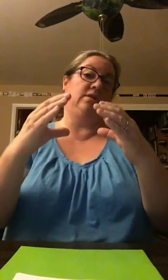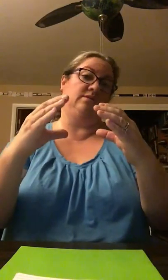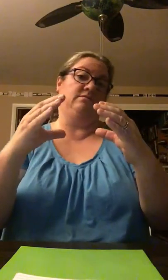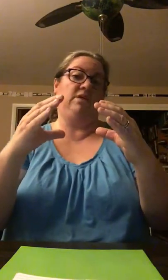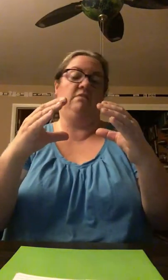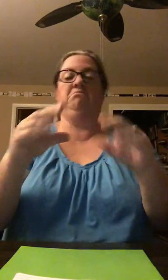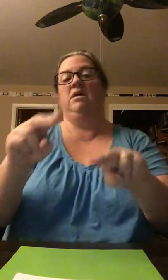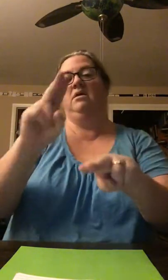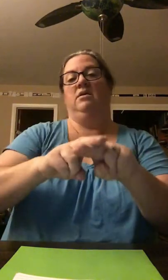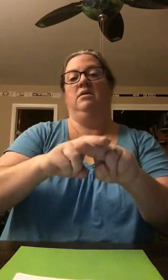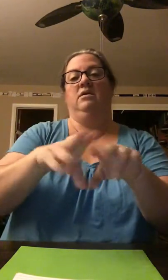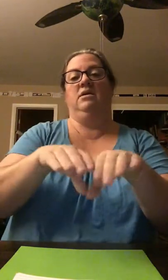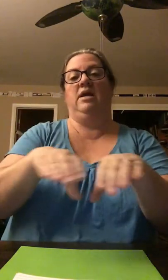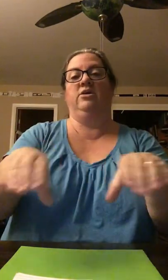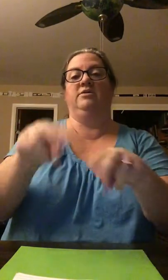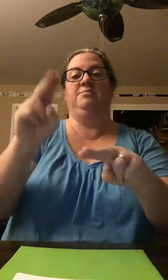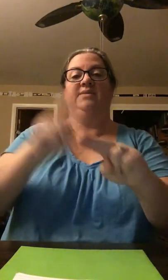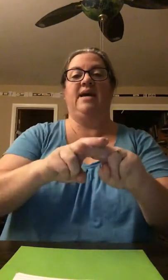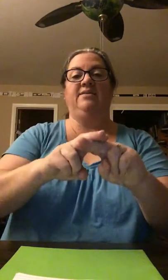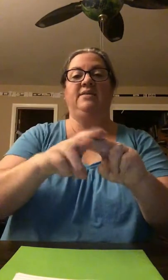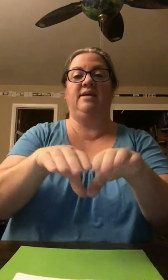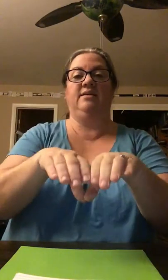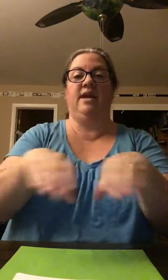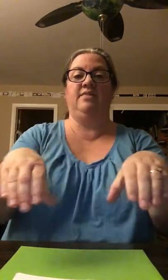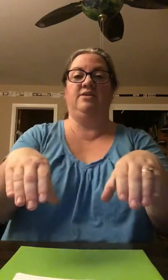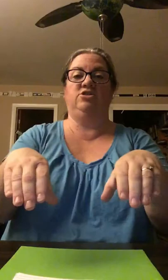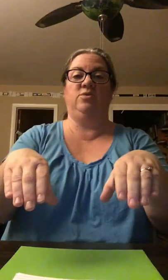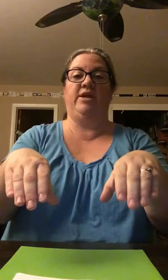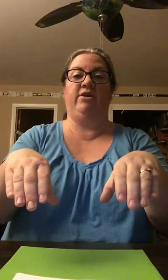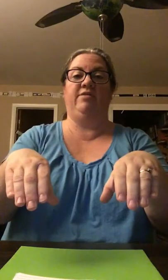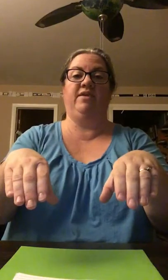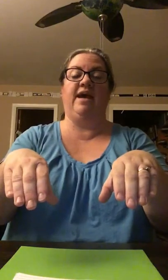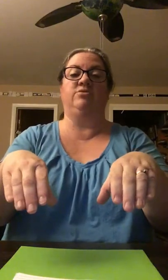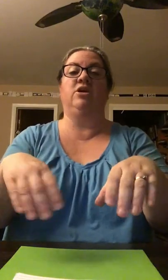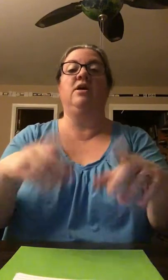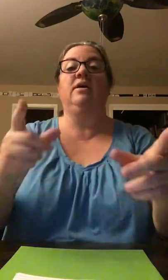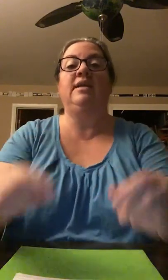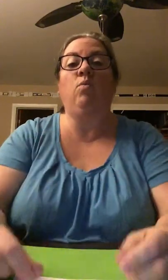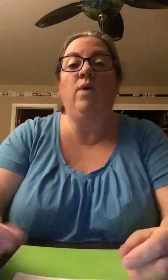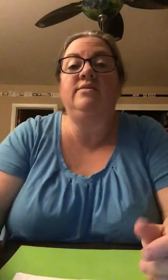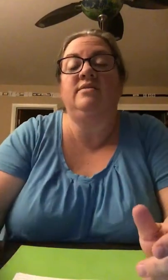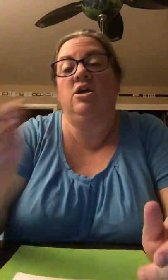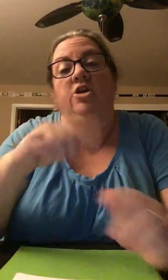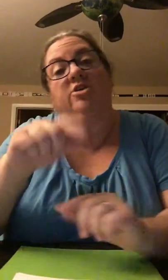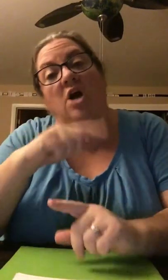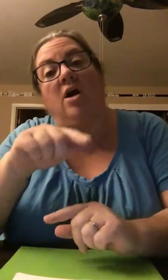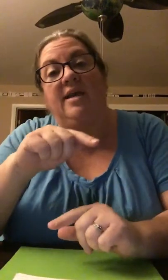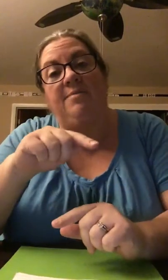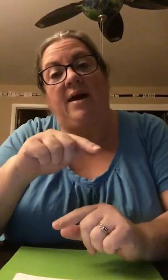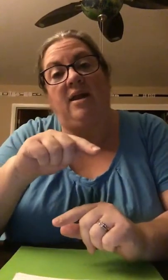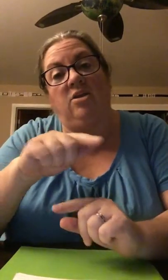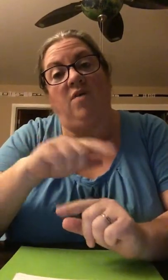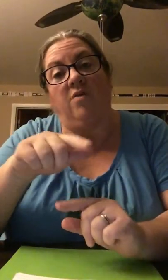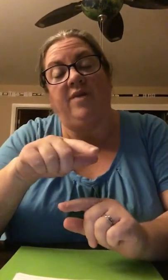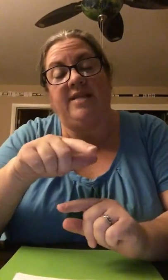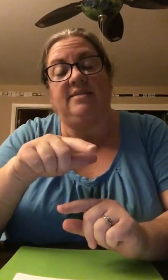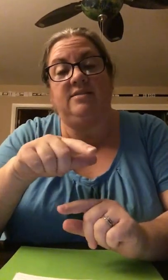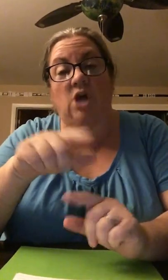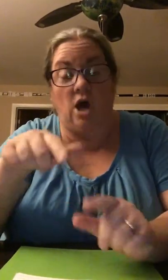C's. Yeah. And you're going to sign sit and then show an area of the couch. Now, once you're talking about it and you've already talked